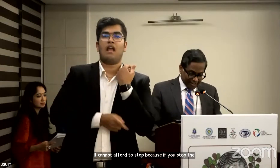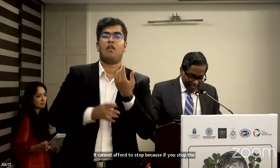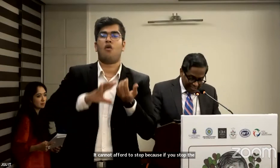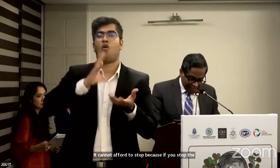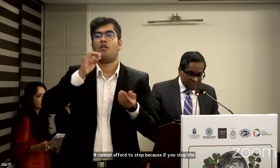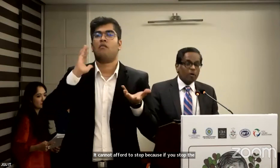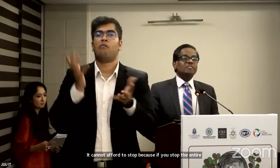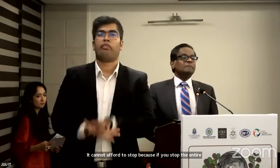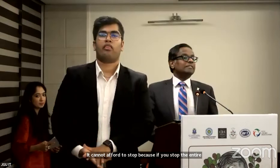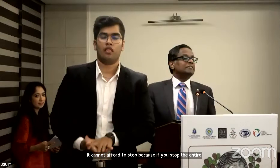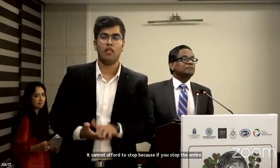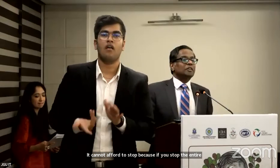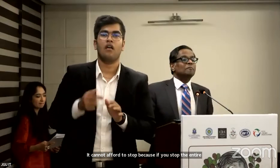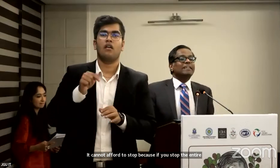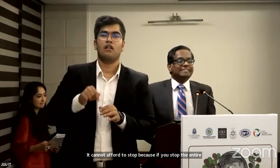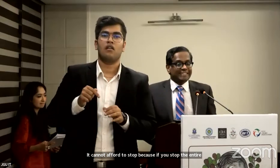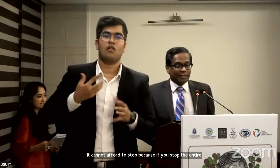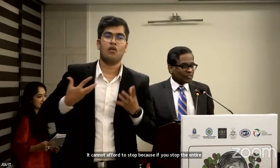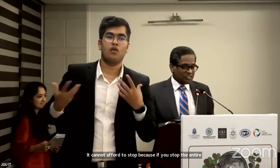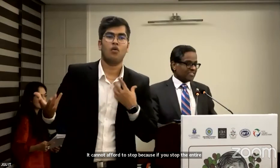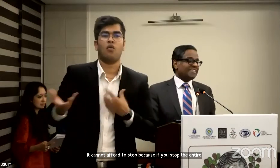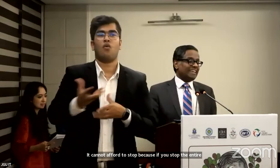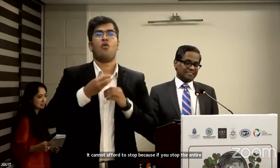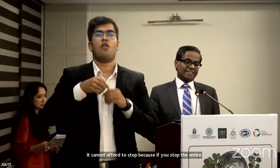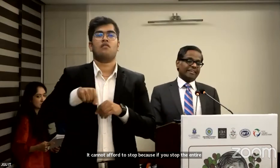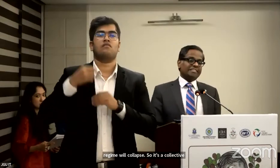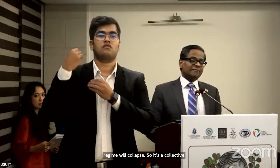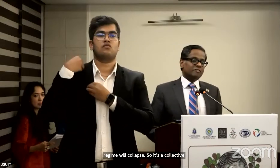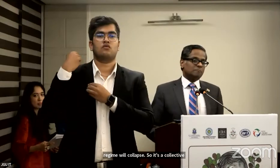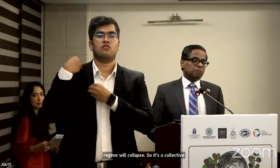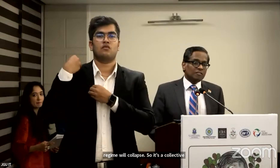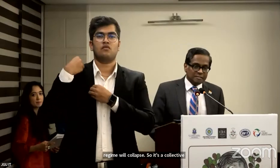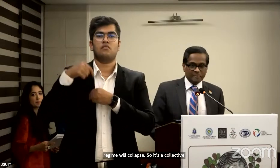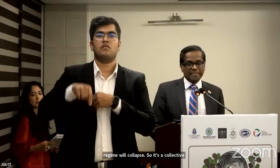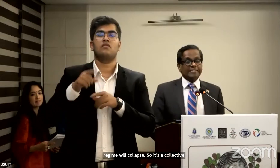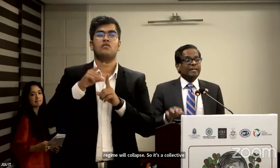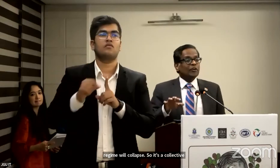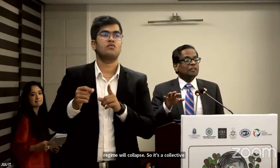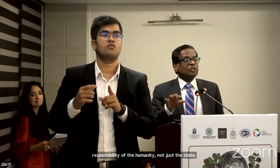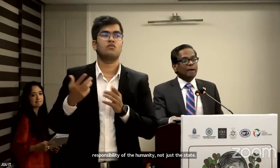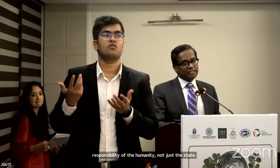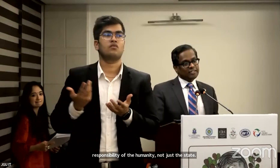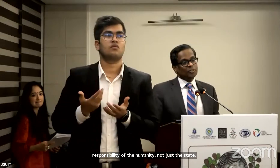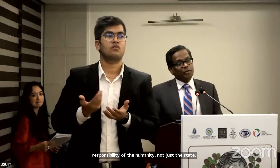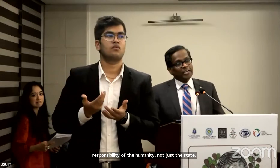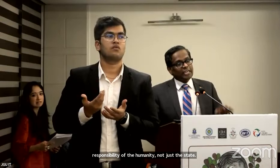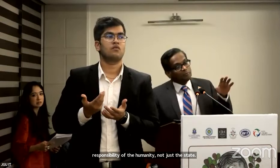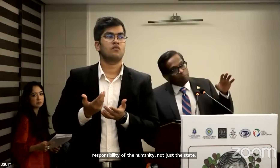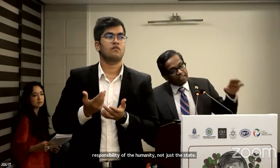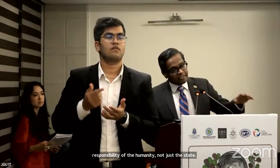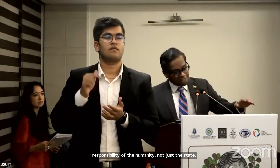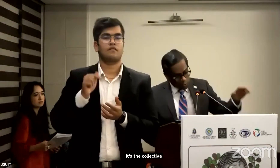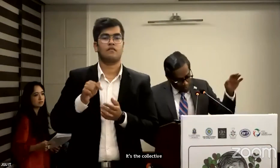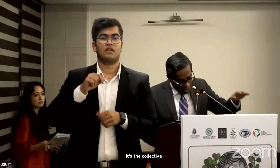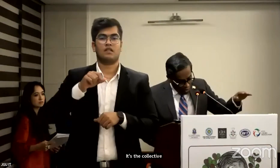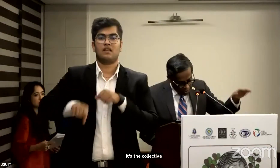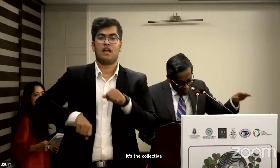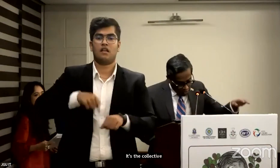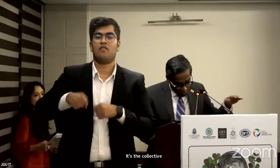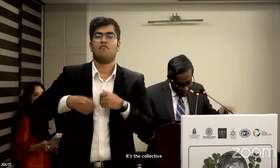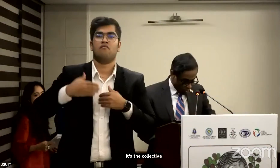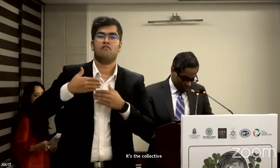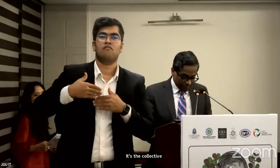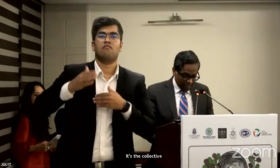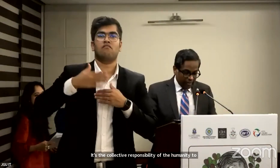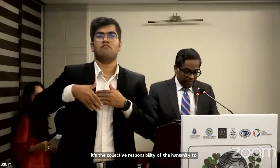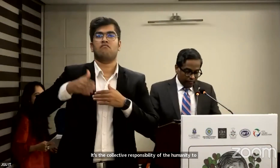it's a collective responsibility of the humanity, not just the state. It's the collective responsibility of the humanity to keep the bicycle going on and on and